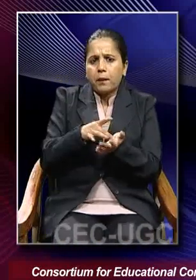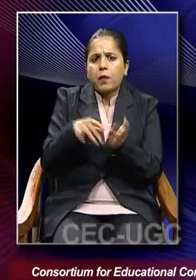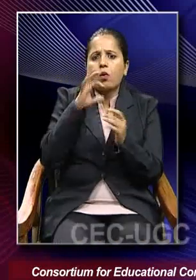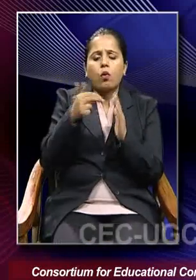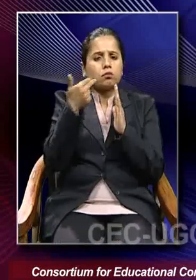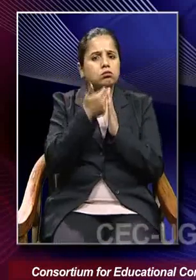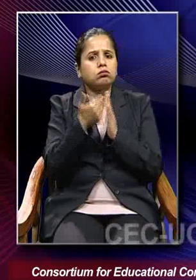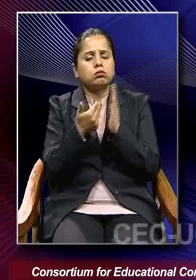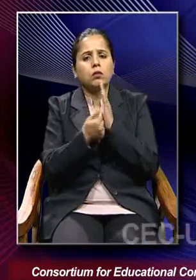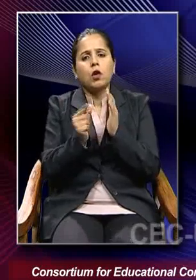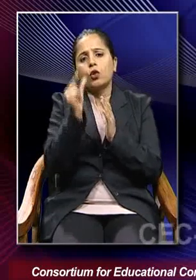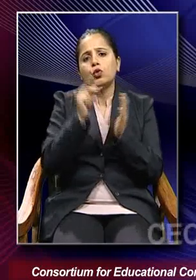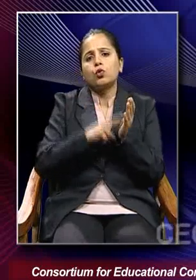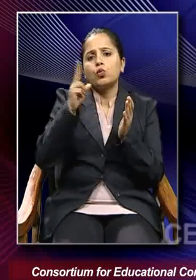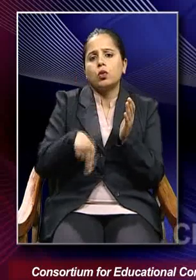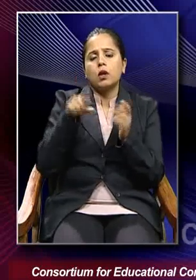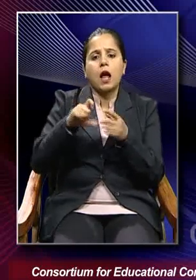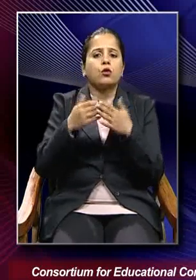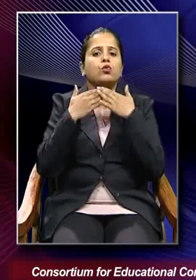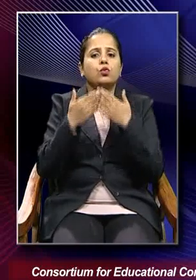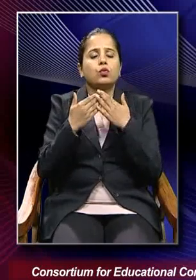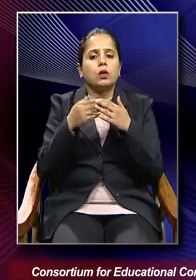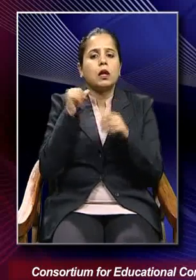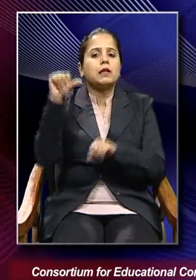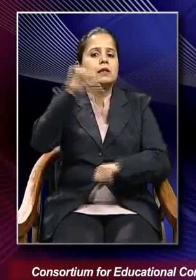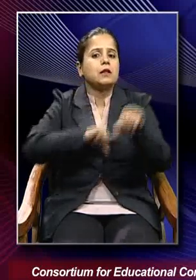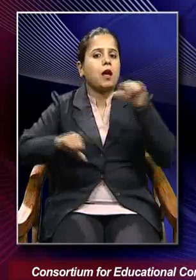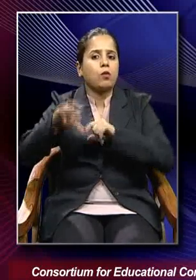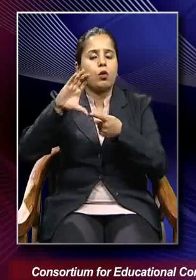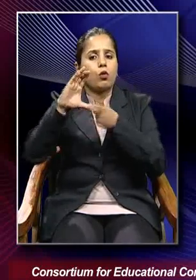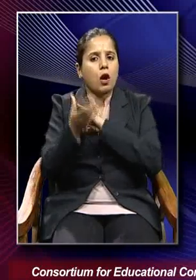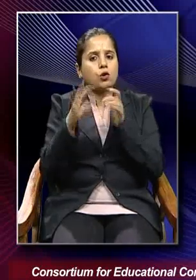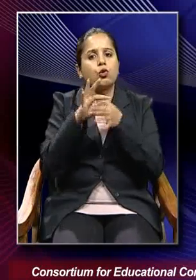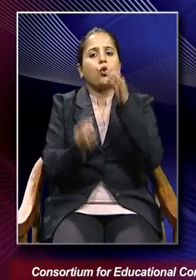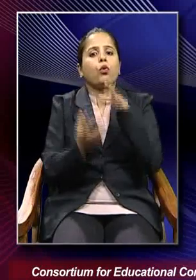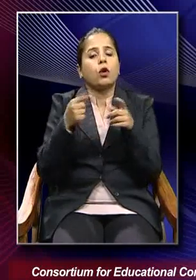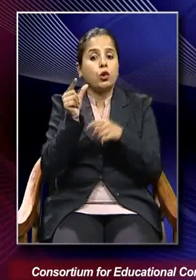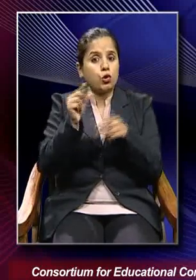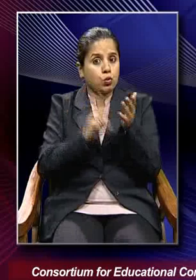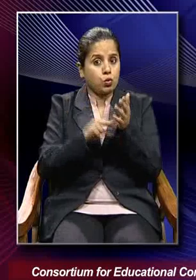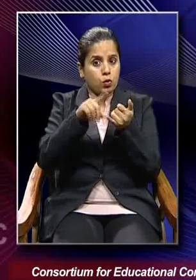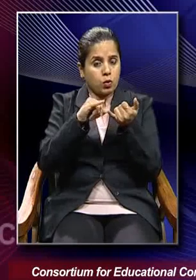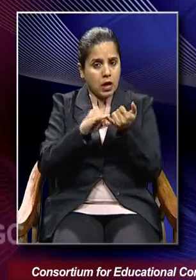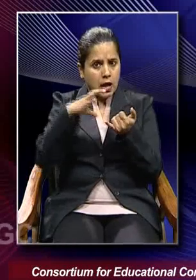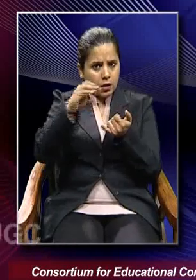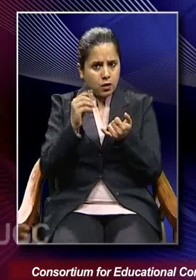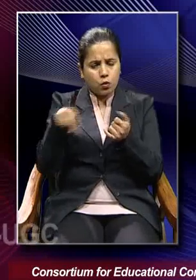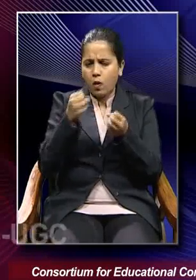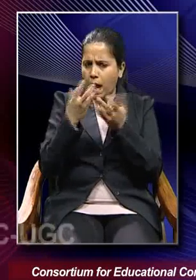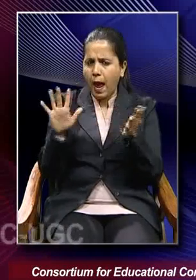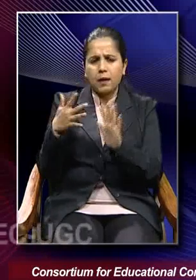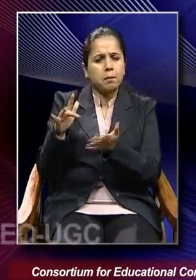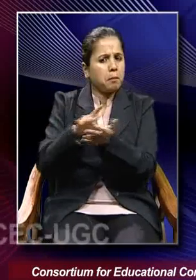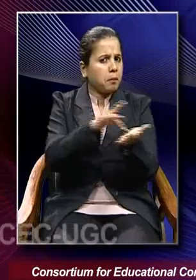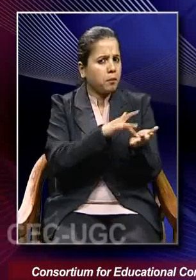listed by United Nations Educational, Scientific and Cultural Organization, UNESCO, that is any place that is